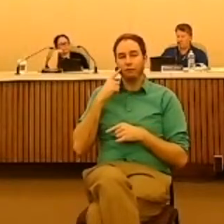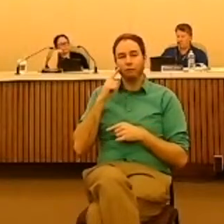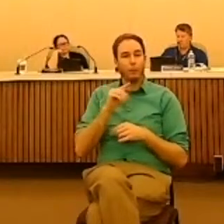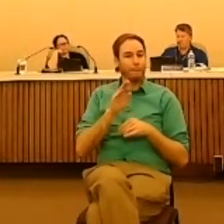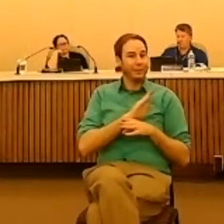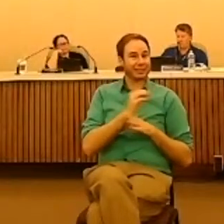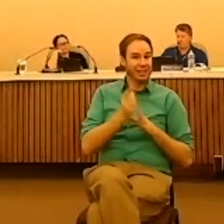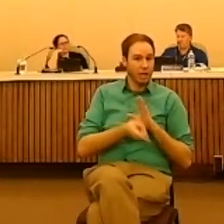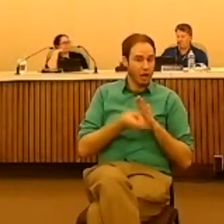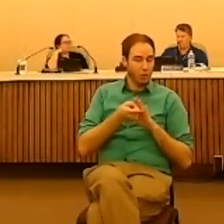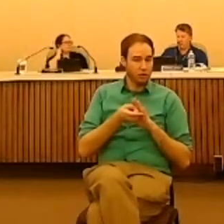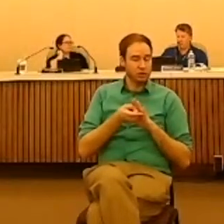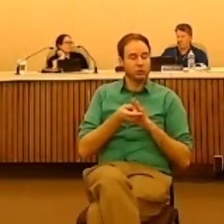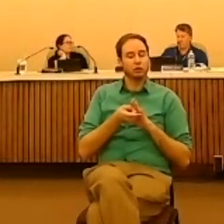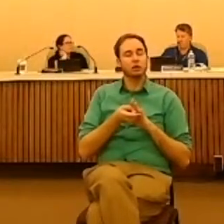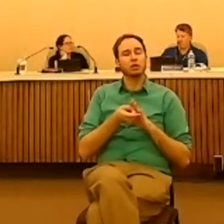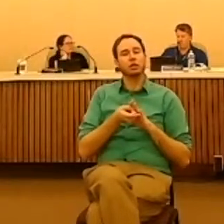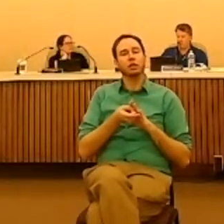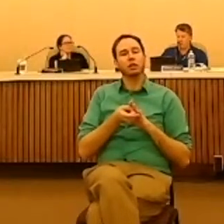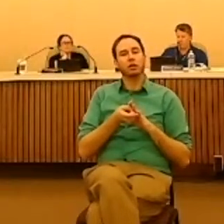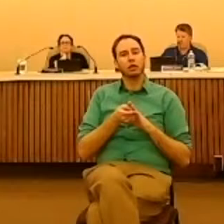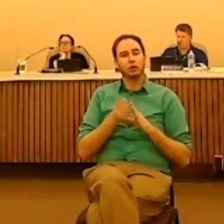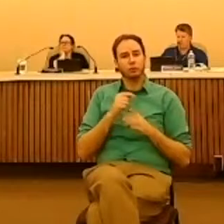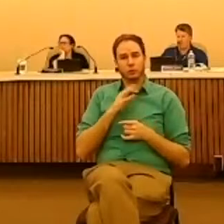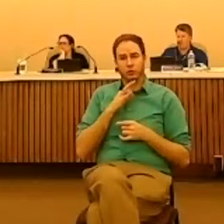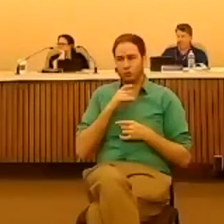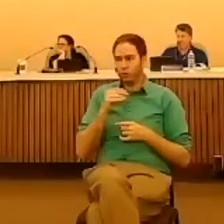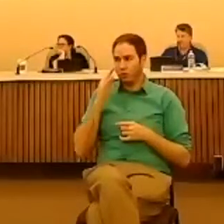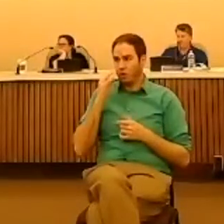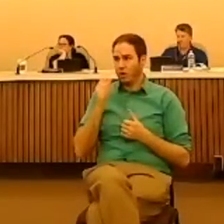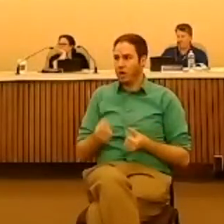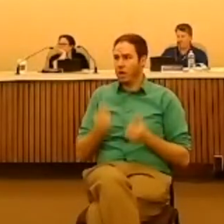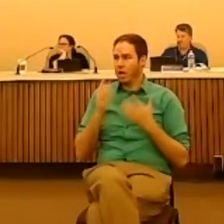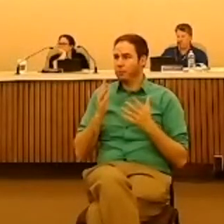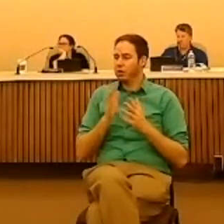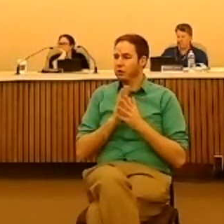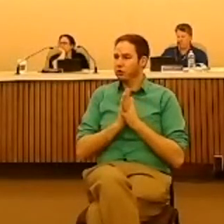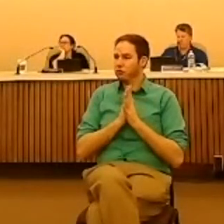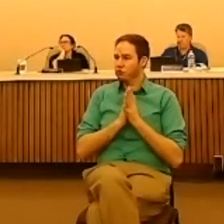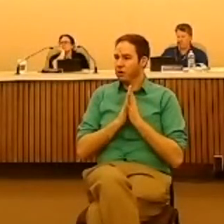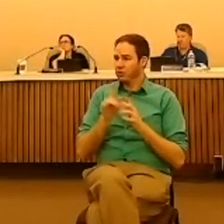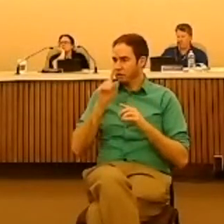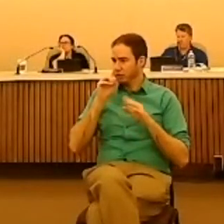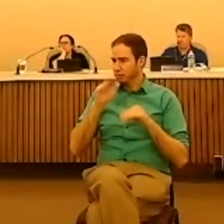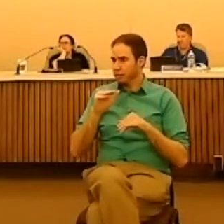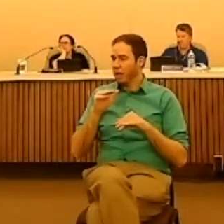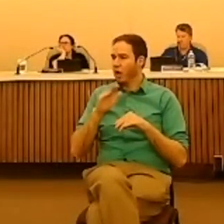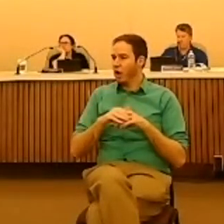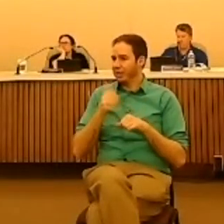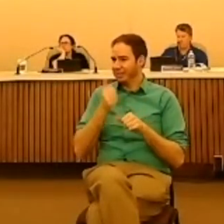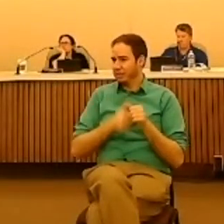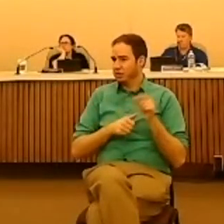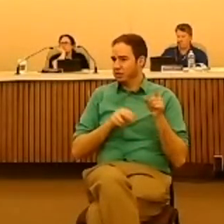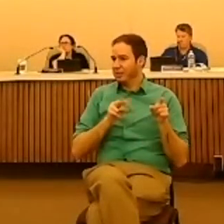hours, do you know how much traffic is expected to be generated down each?